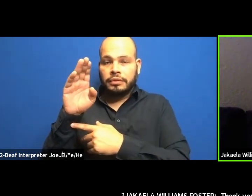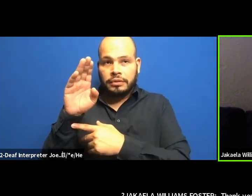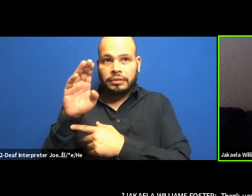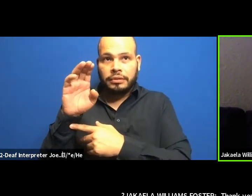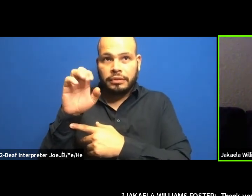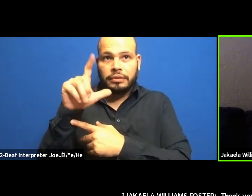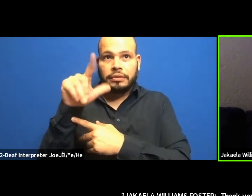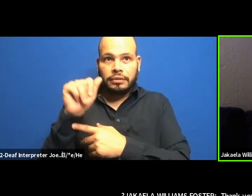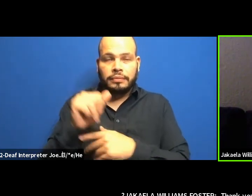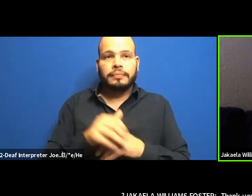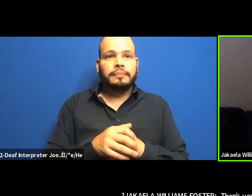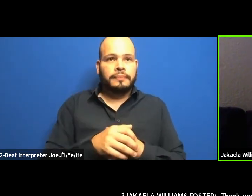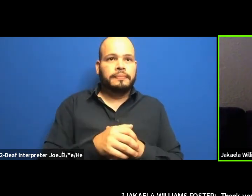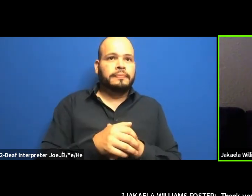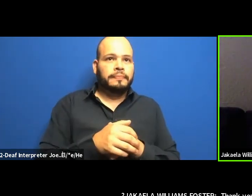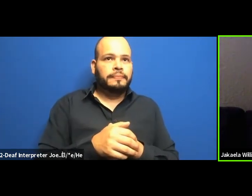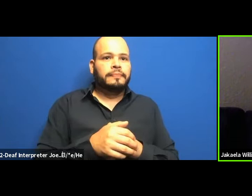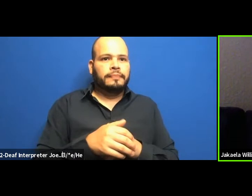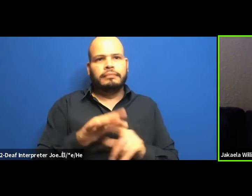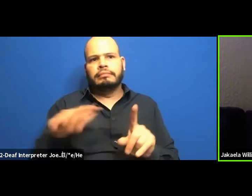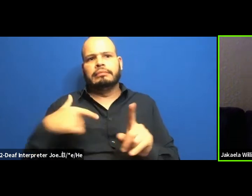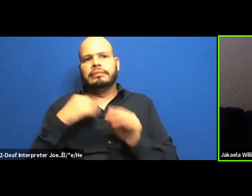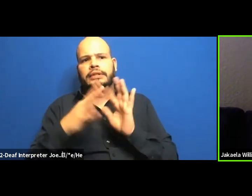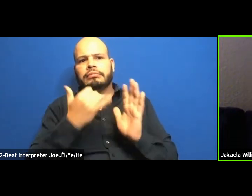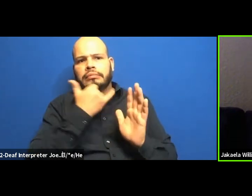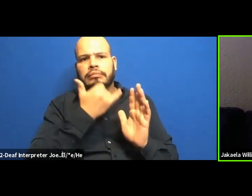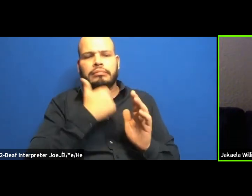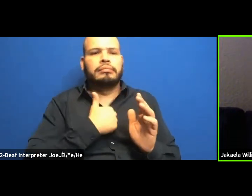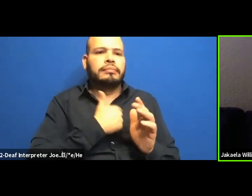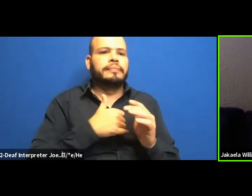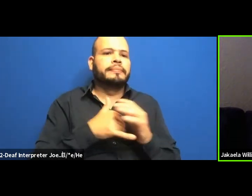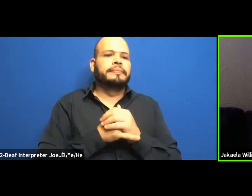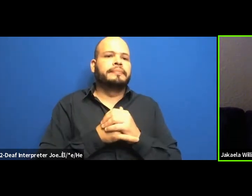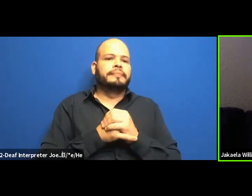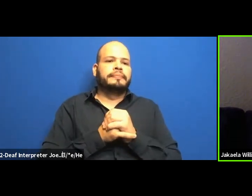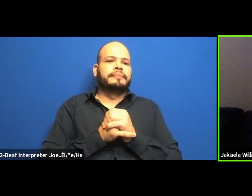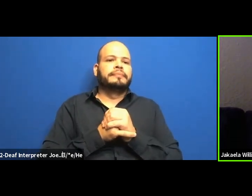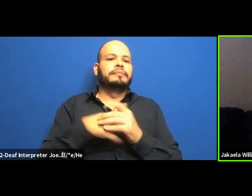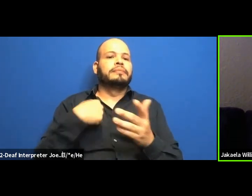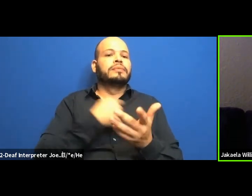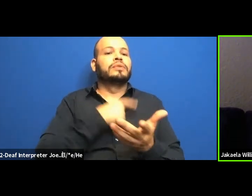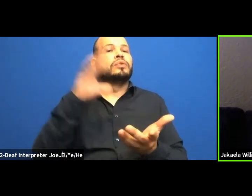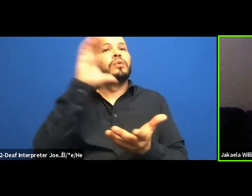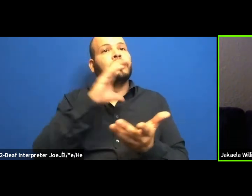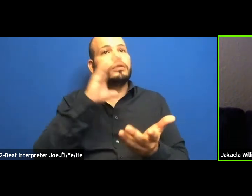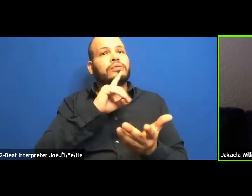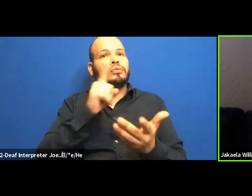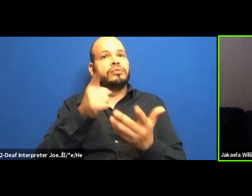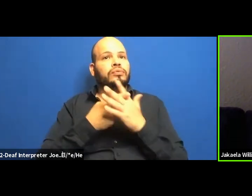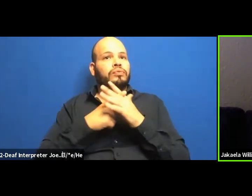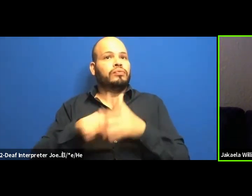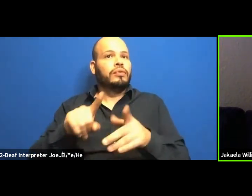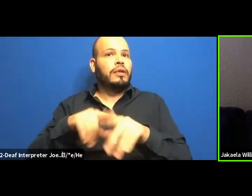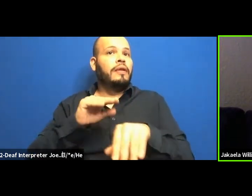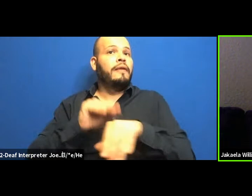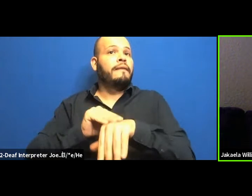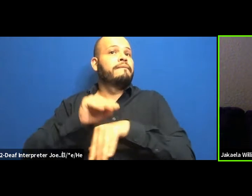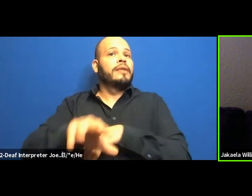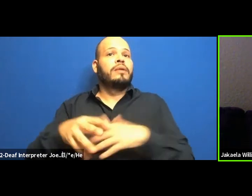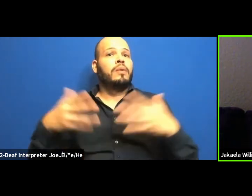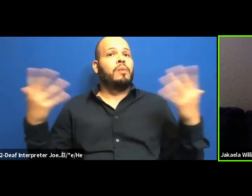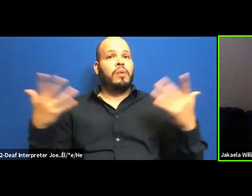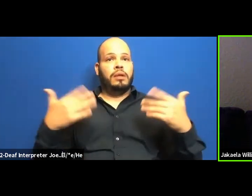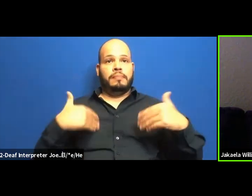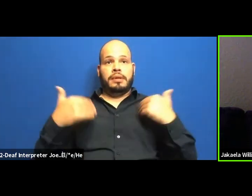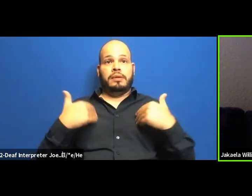comes to abolition or just activism in general, I feel number one, it's something that you definitely need to find your own